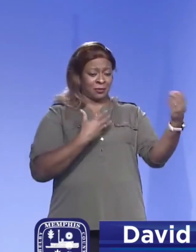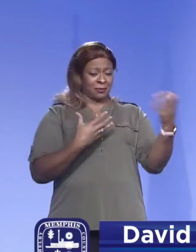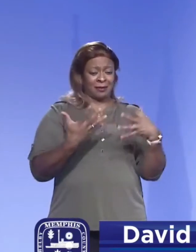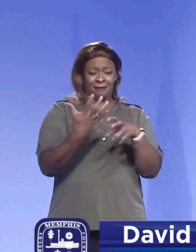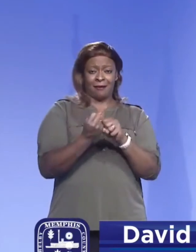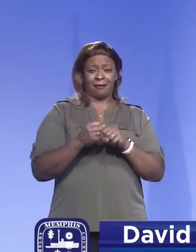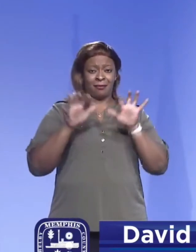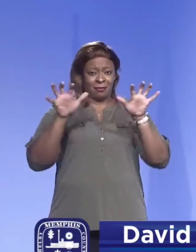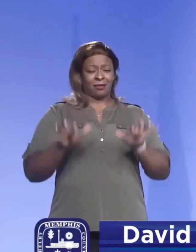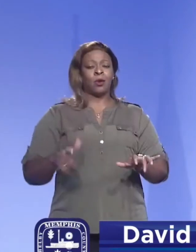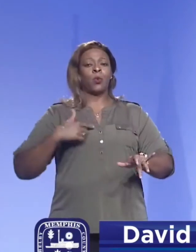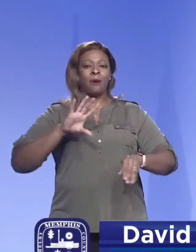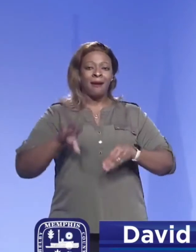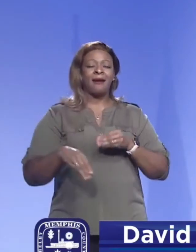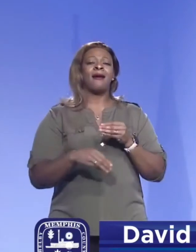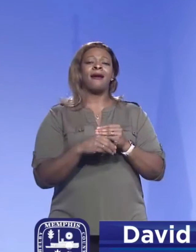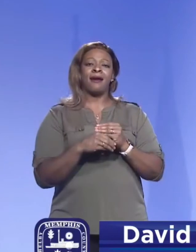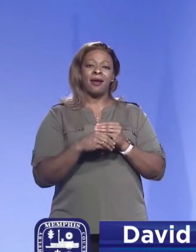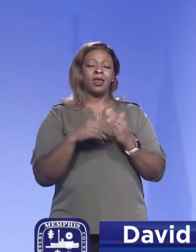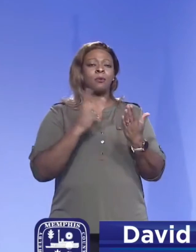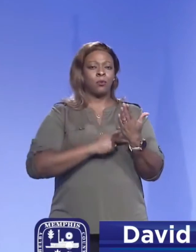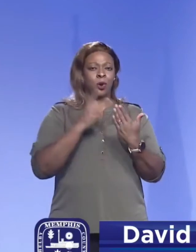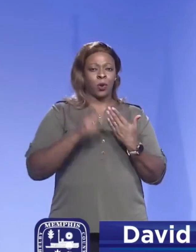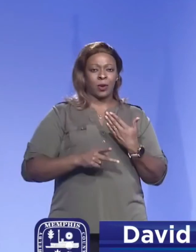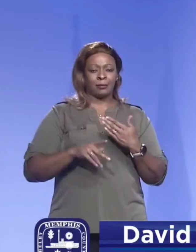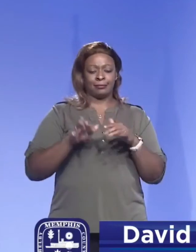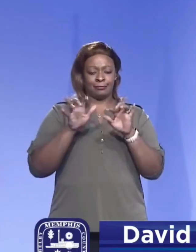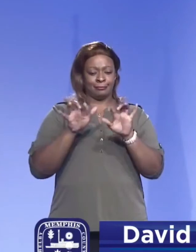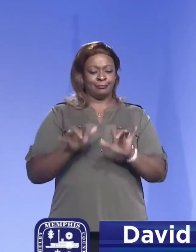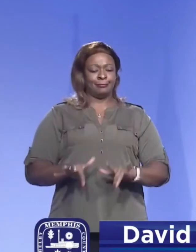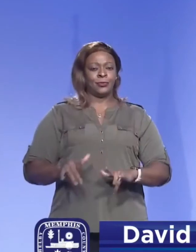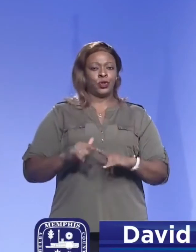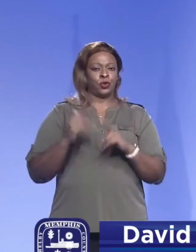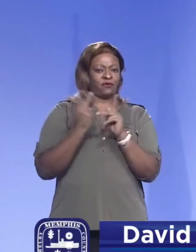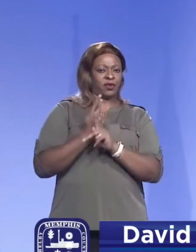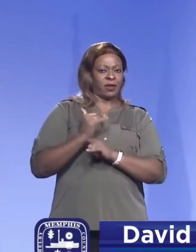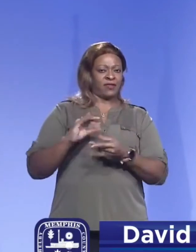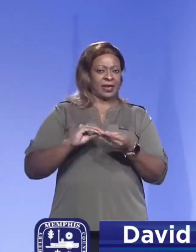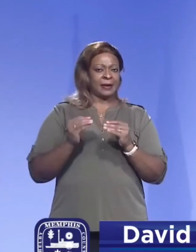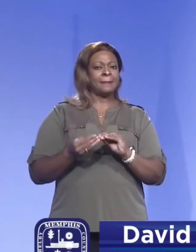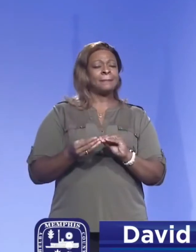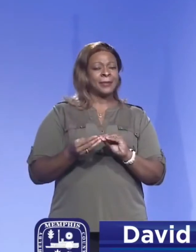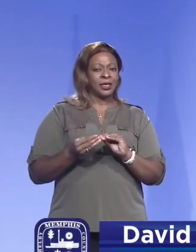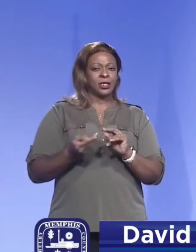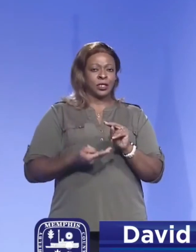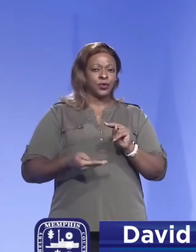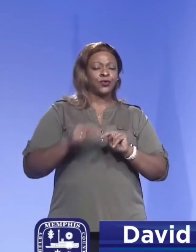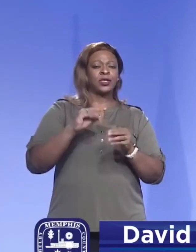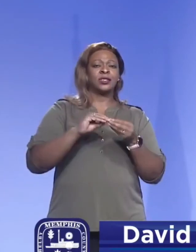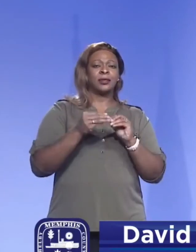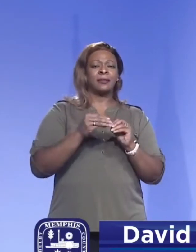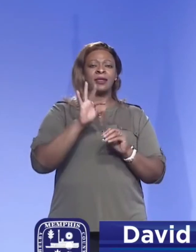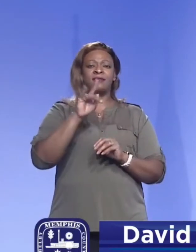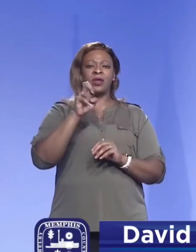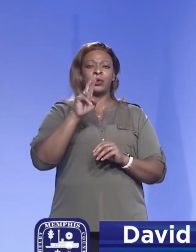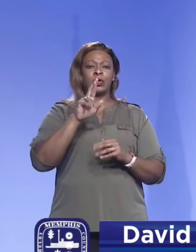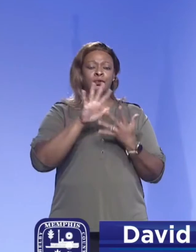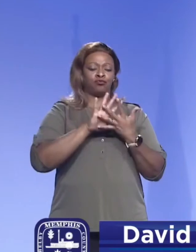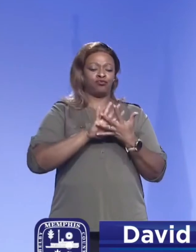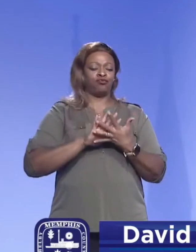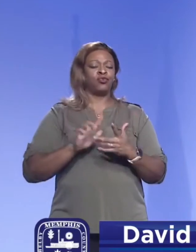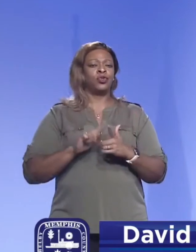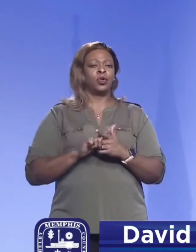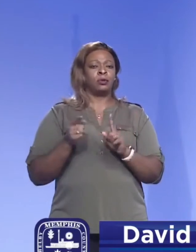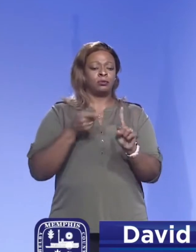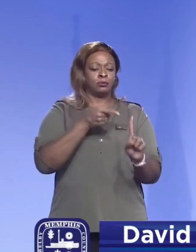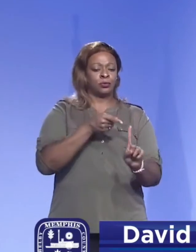so we added in the programming that drives those calculations, some increased numbers of filters to hone in